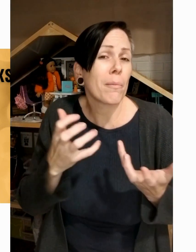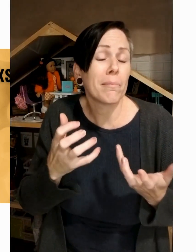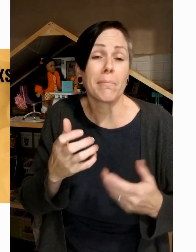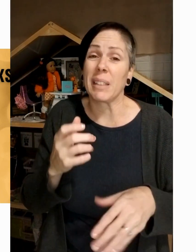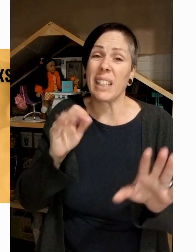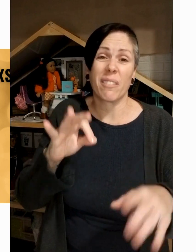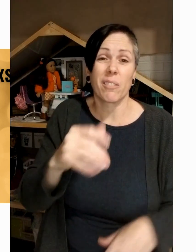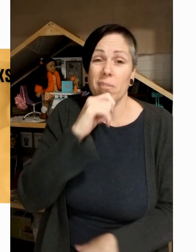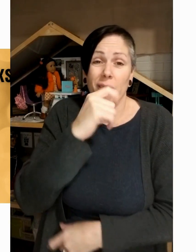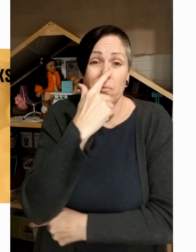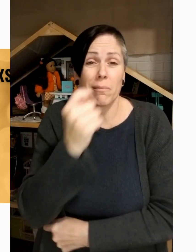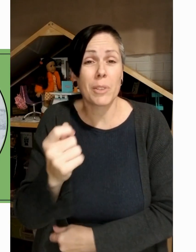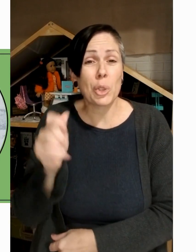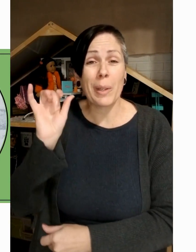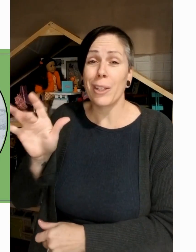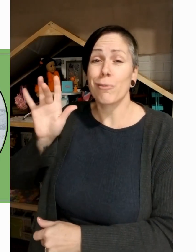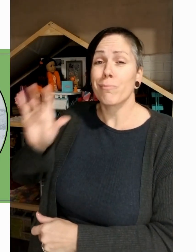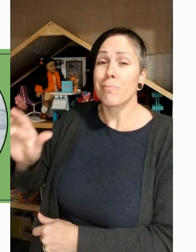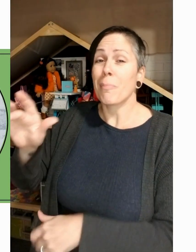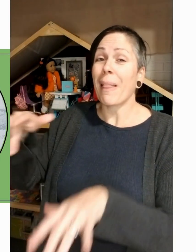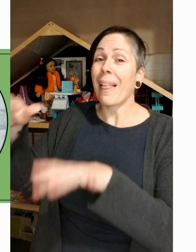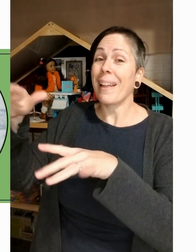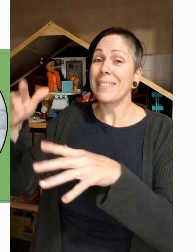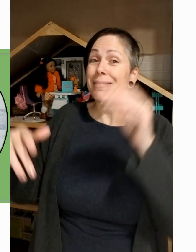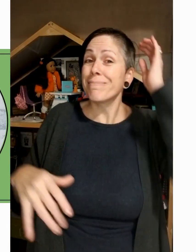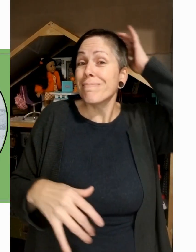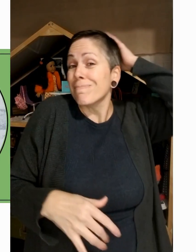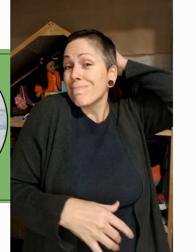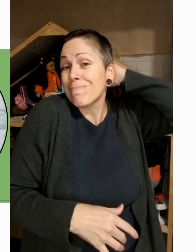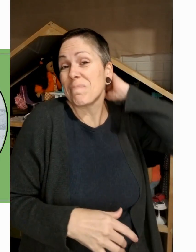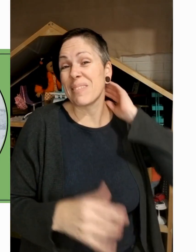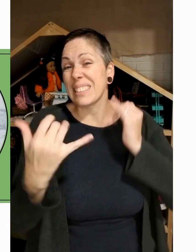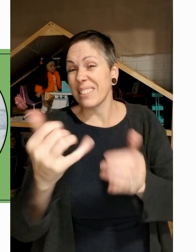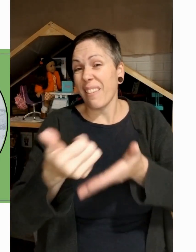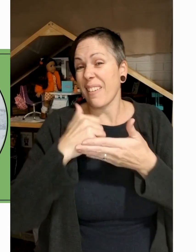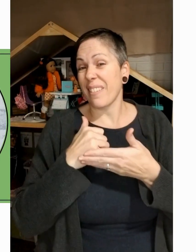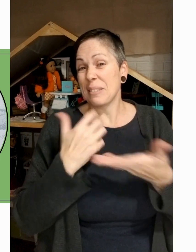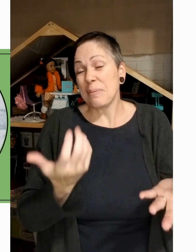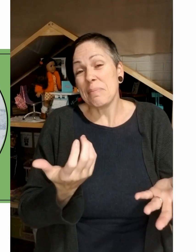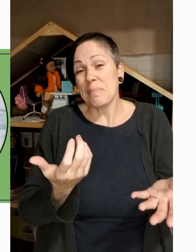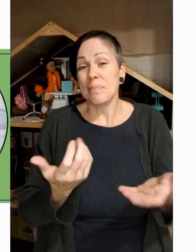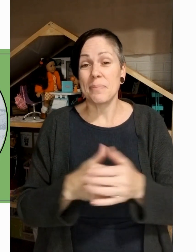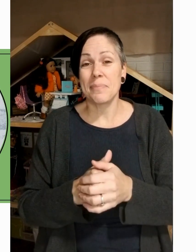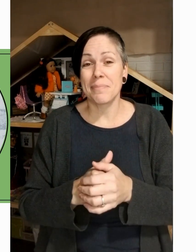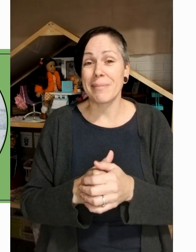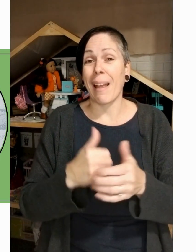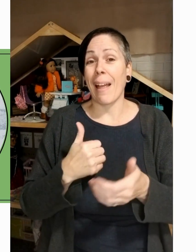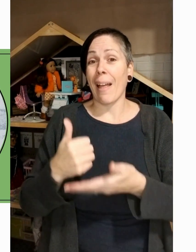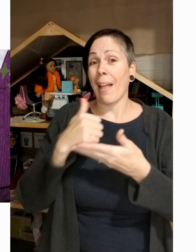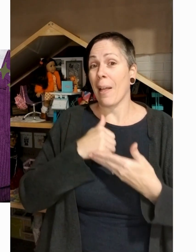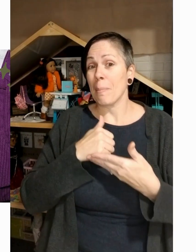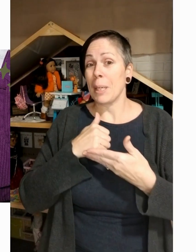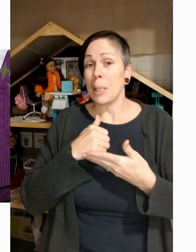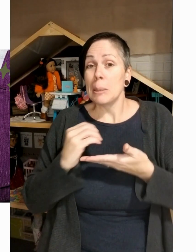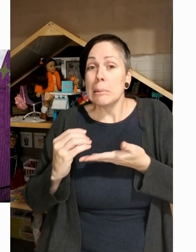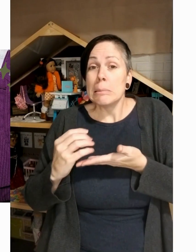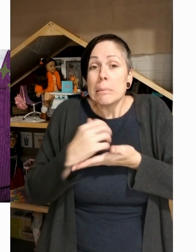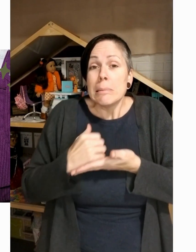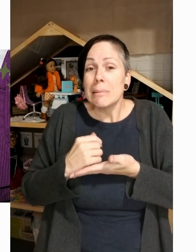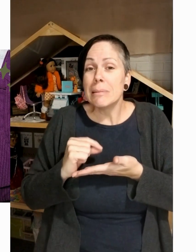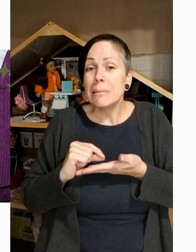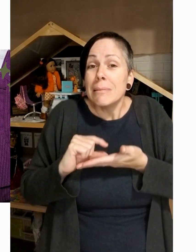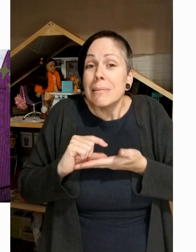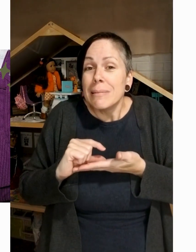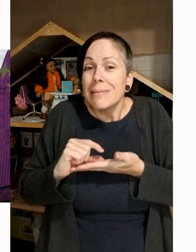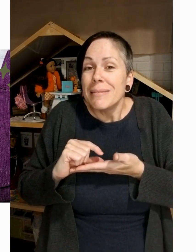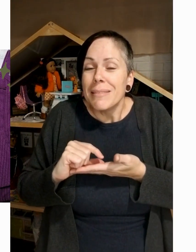if you just let it play, it does count towards watch hours, which is helpful for me. Help me stick to my doll budget